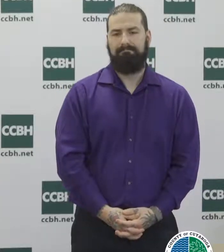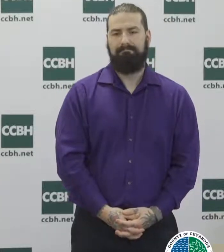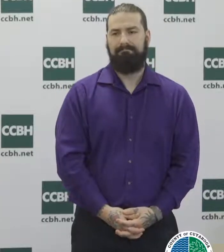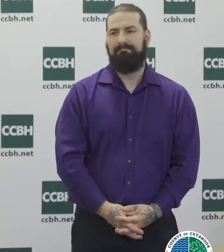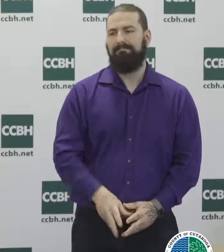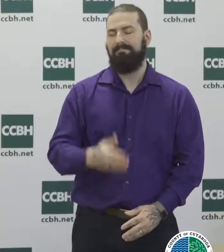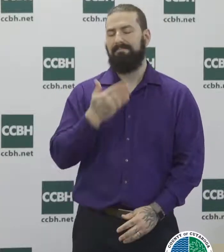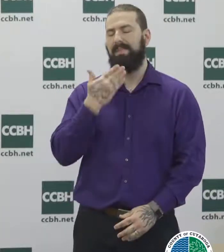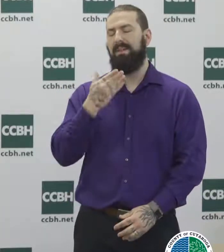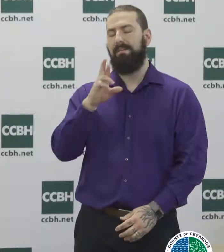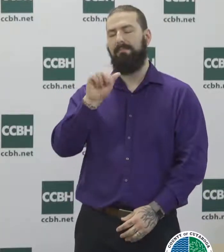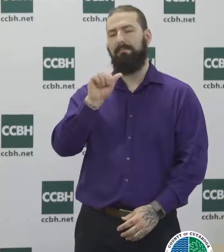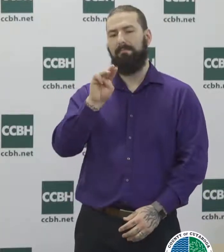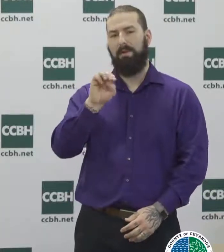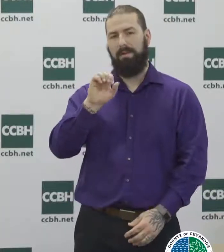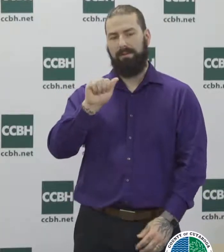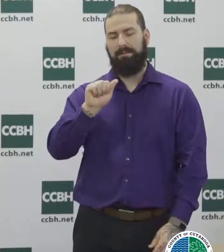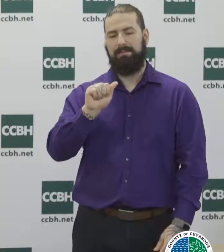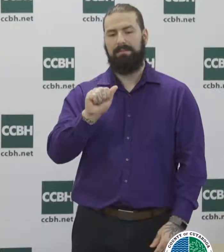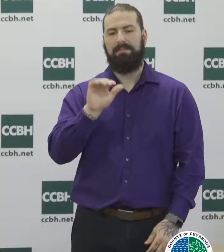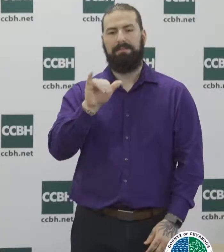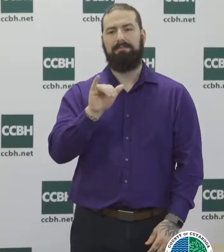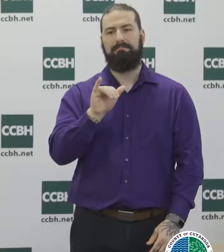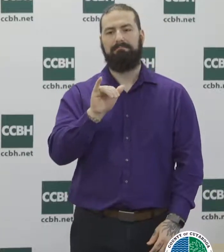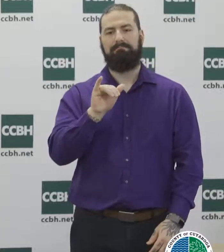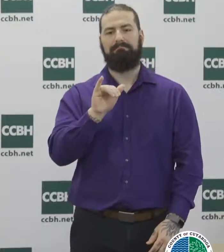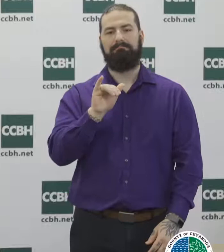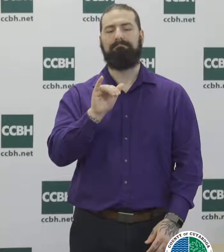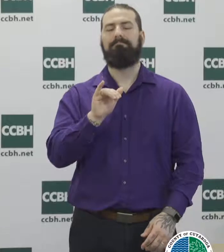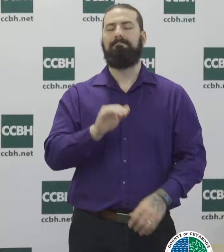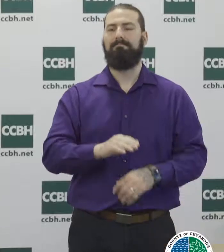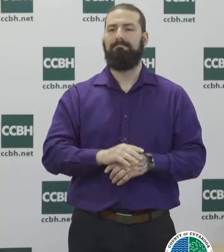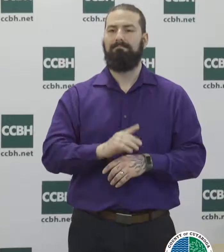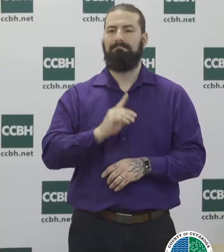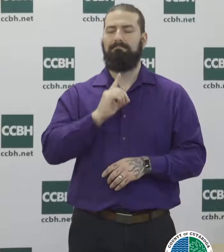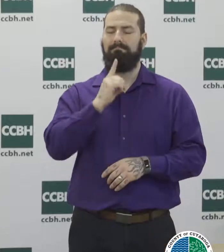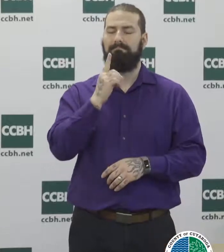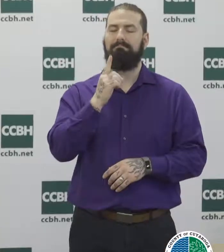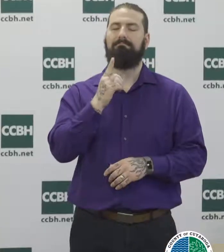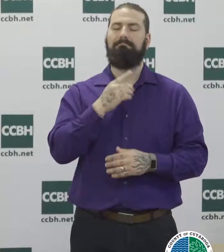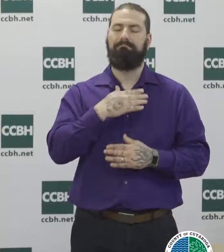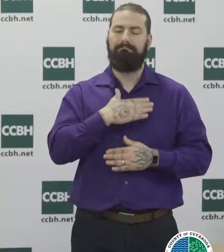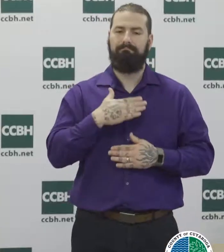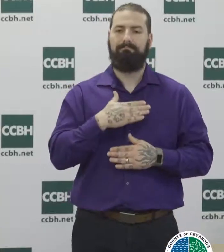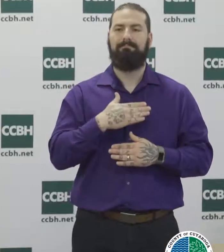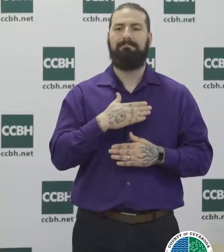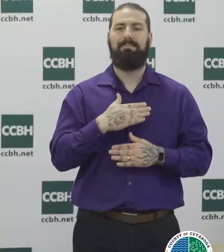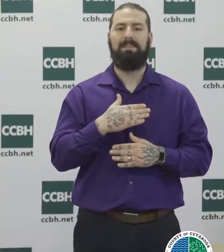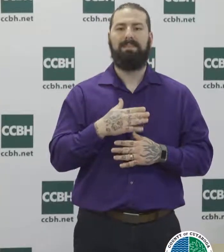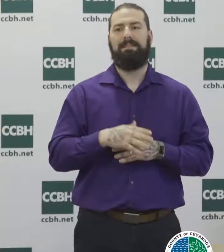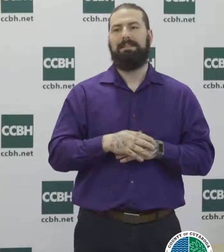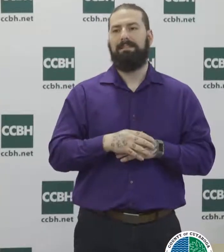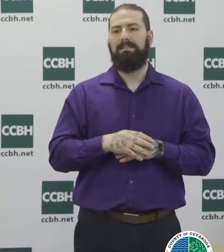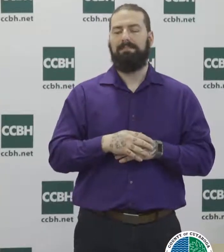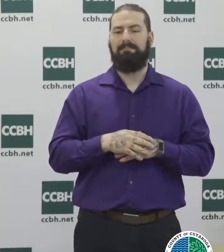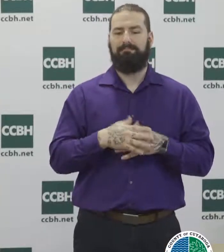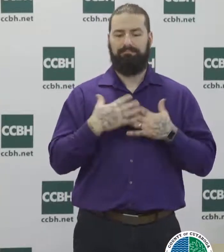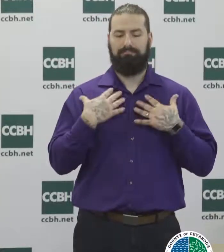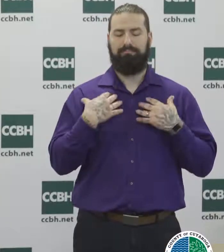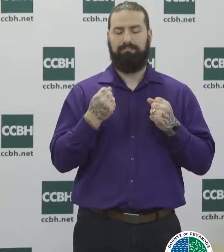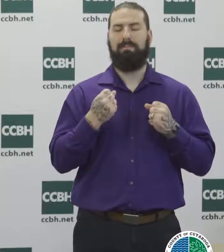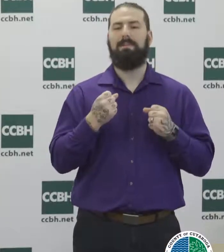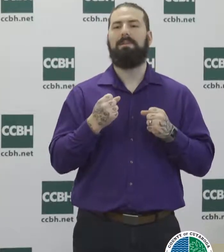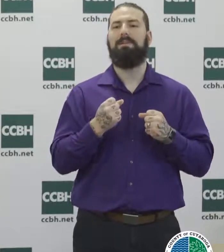Thank you, Ramona, for that heartfelt and courageous speech that you wrote. And I think